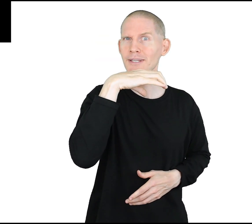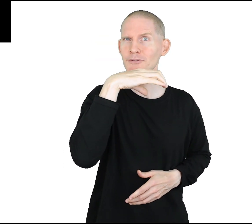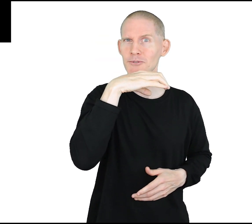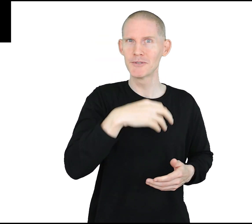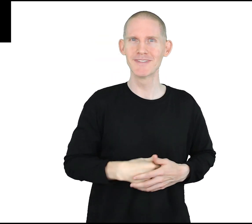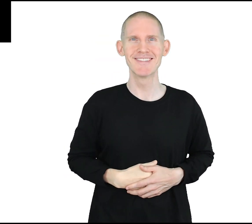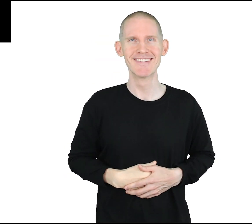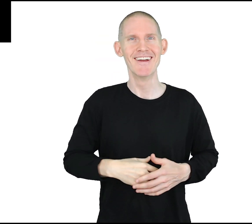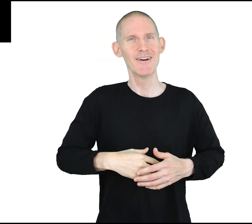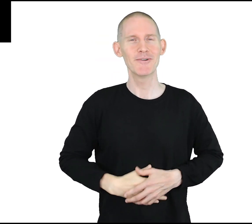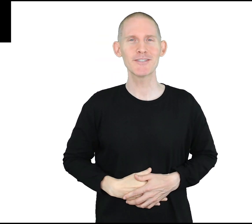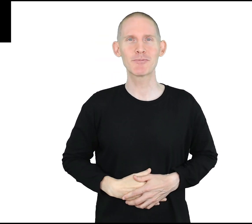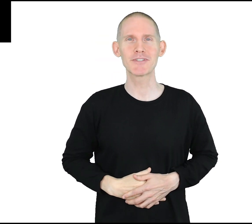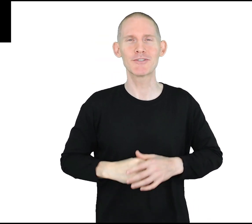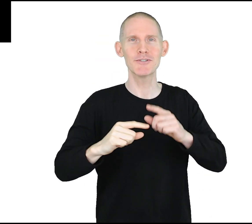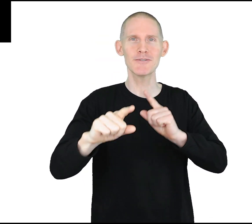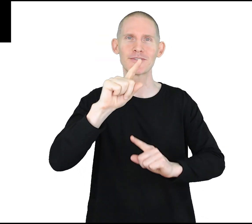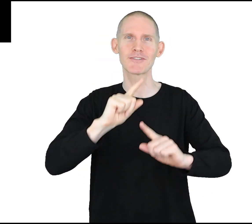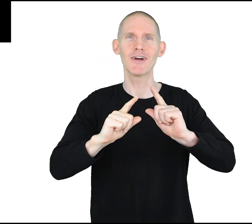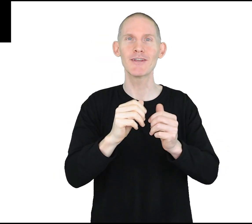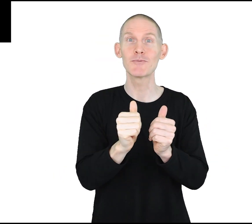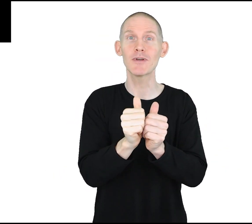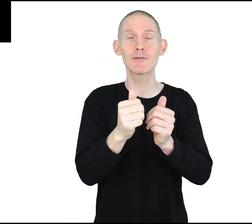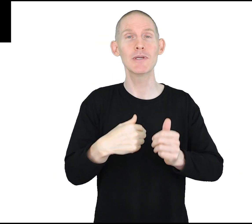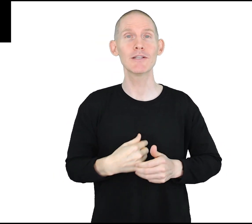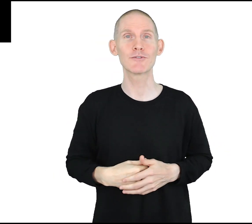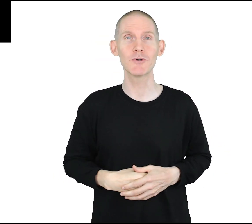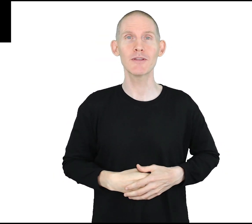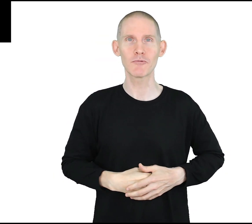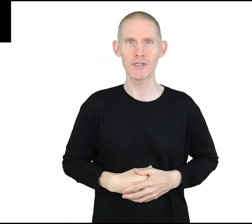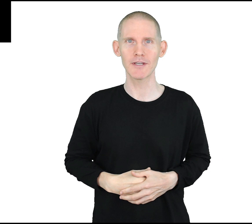Strange. Rest position, sign with me. Let's do it 3 times.